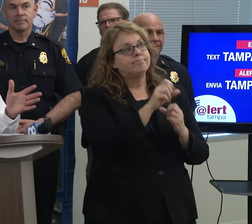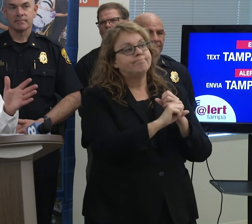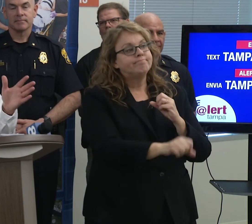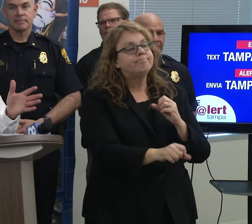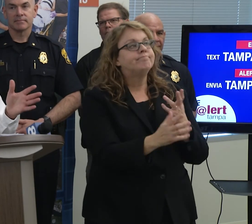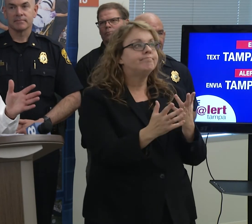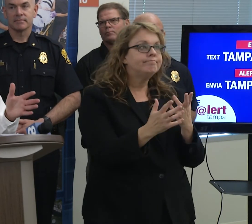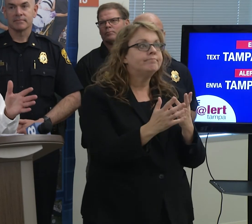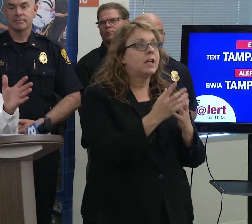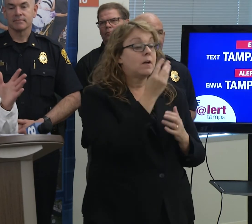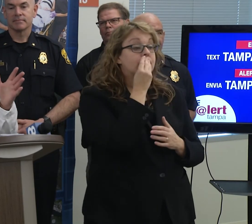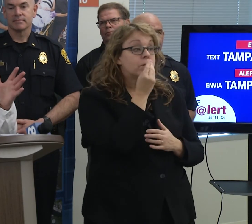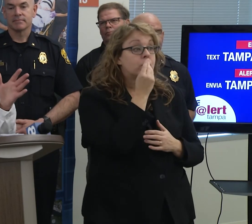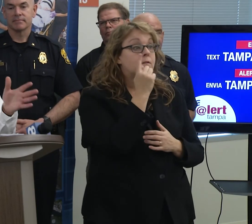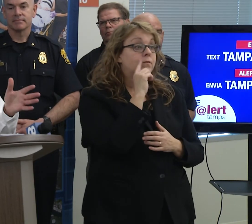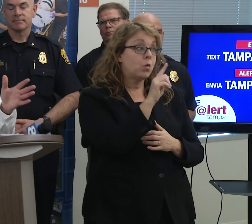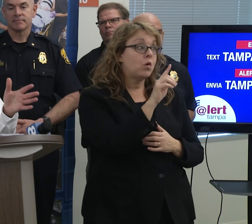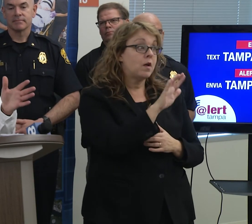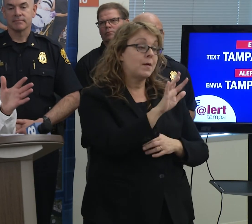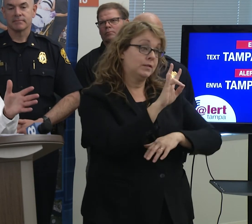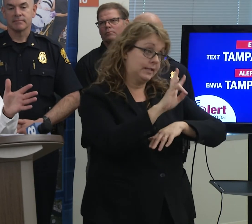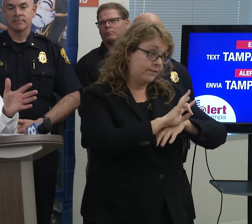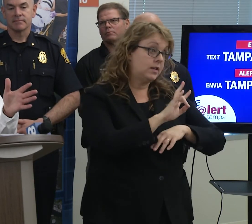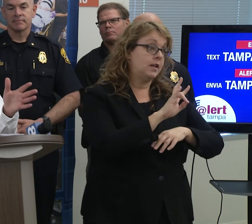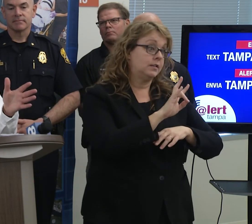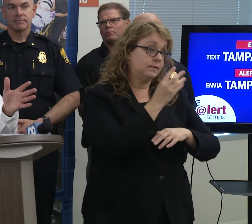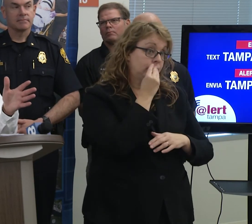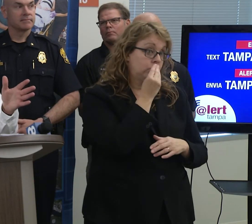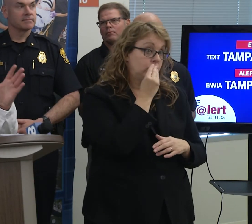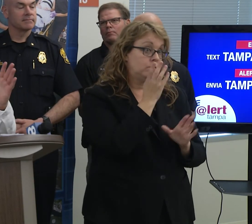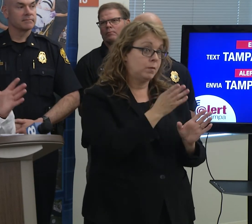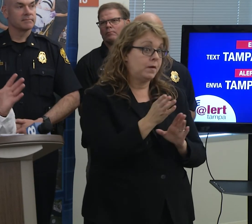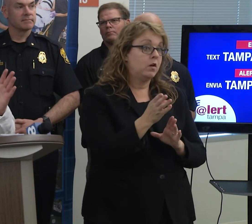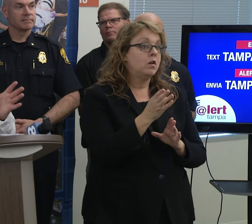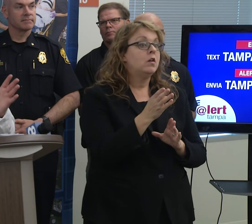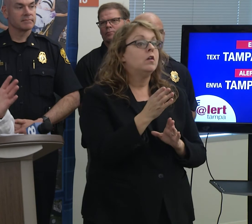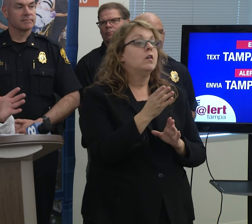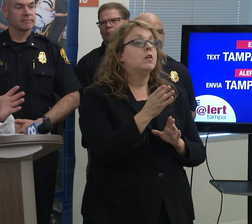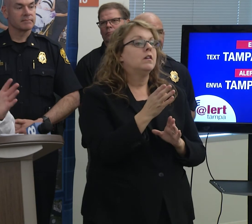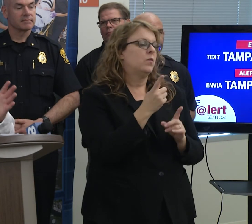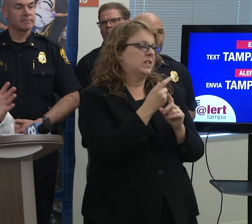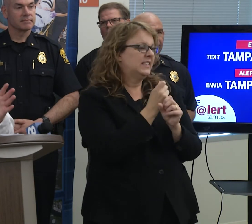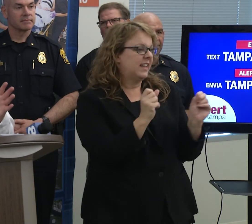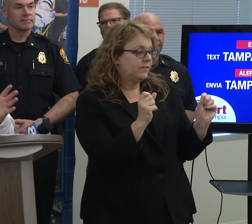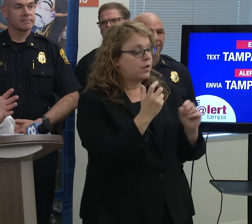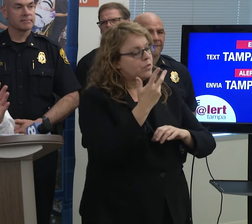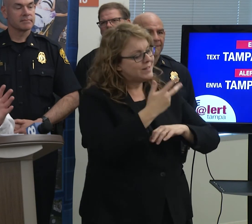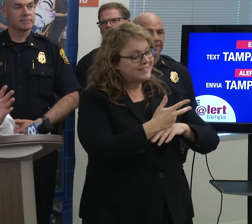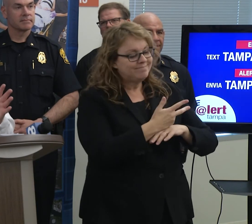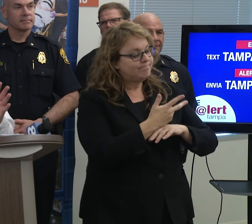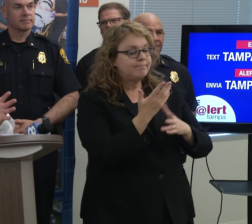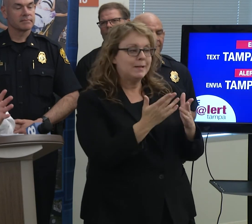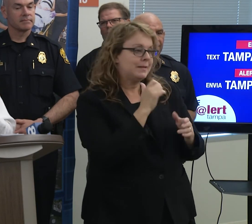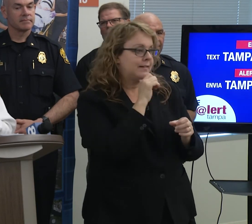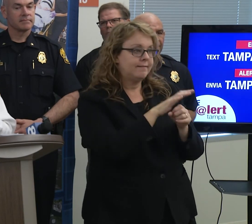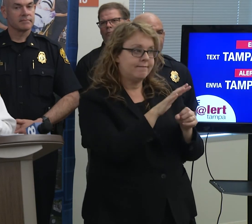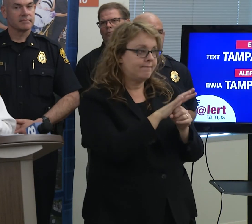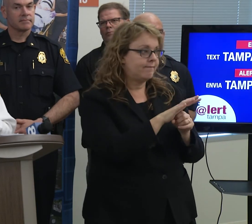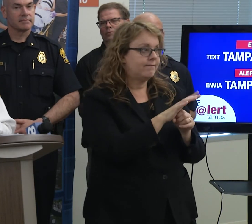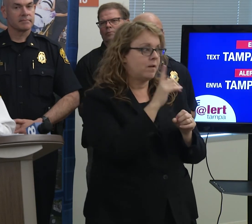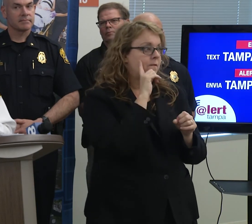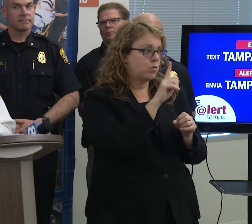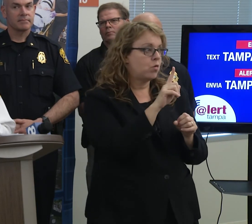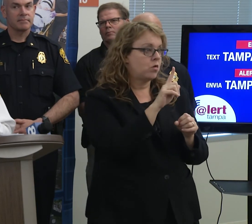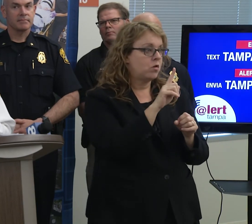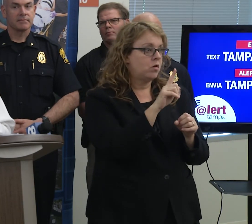about sustaining food for about 7 days, just to play it safe. 3 days may not get us where we